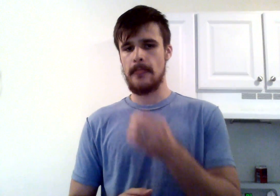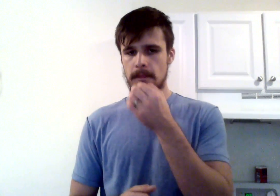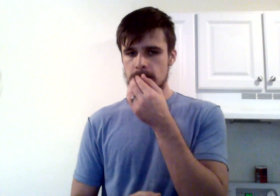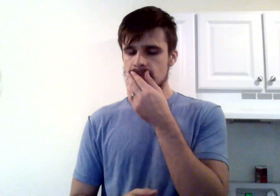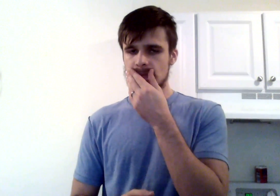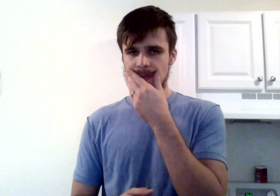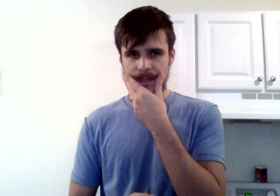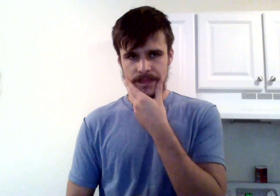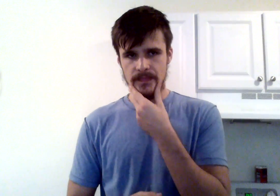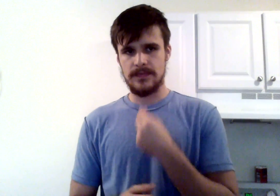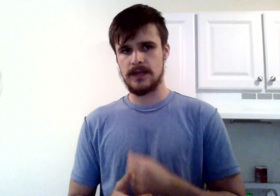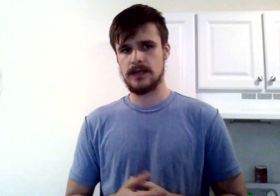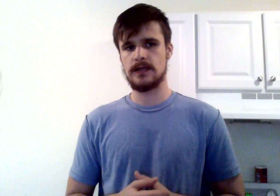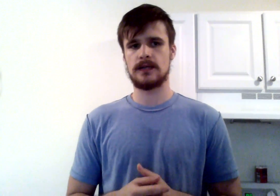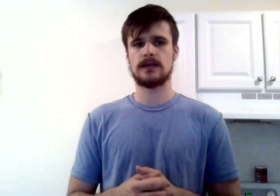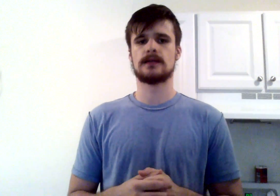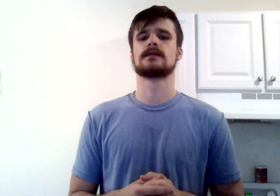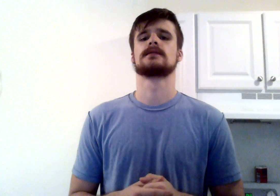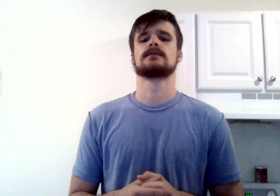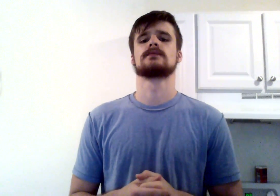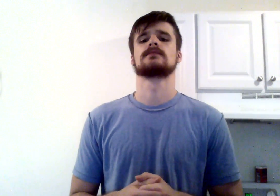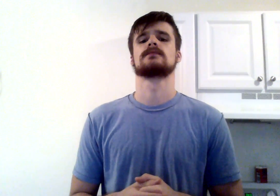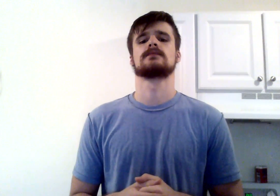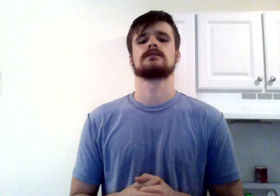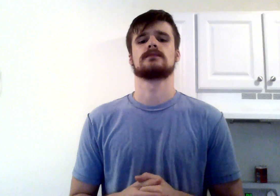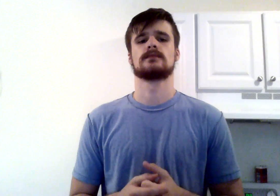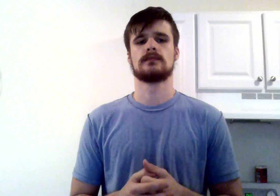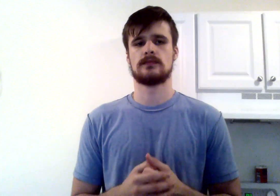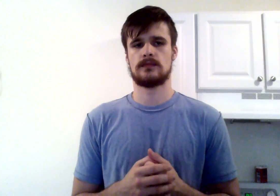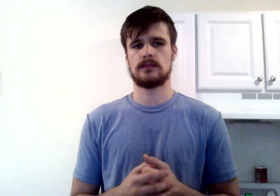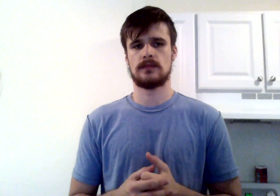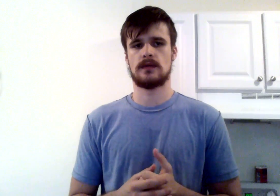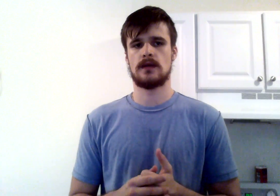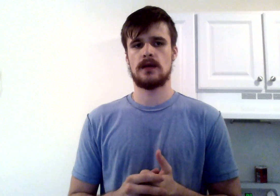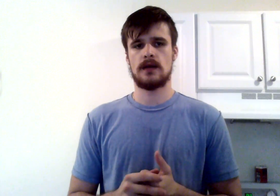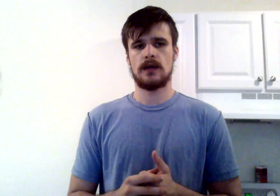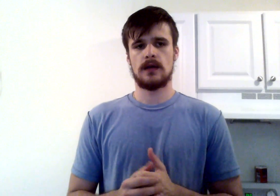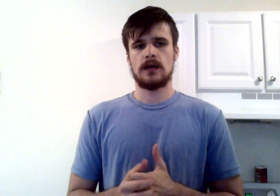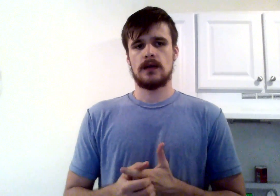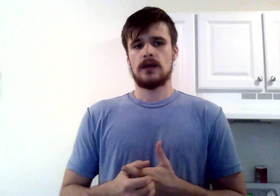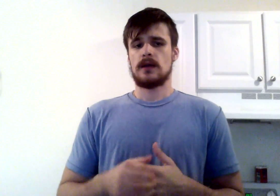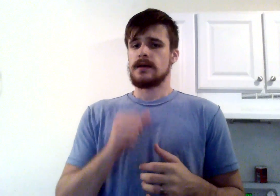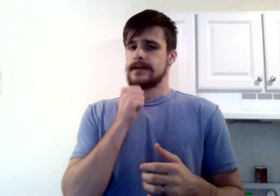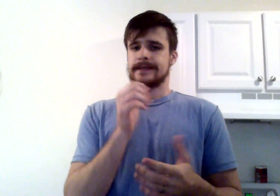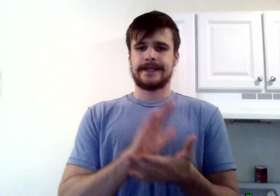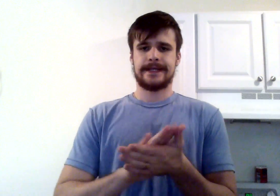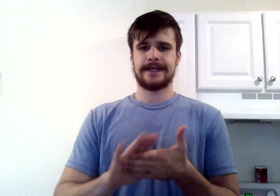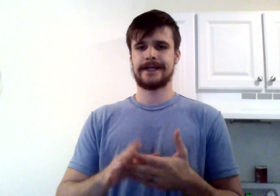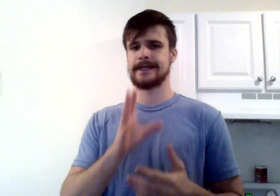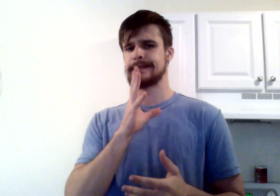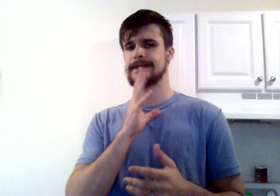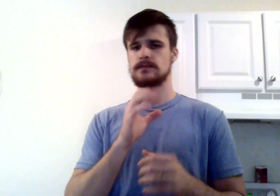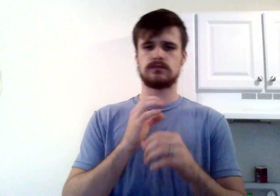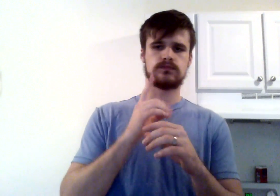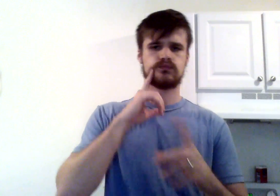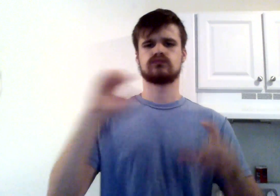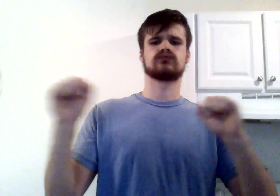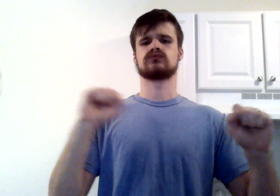Imposing your sound on people around you carelessly and inconsiderately. Not nice. Of course, where this all comes into play most of